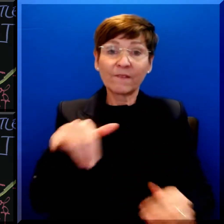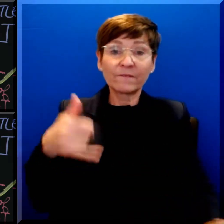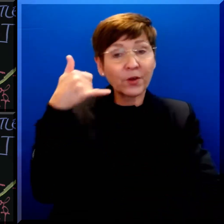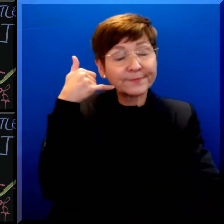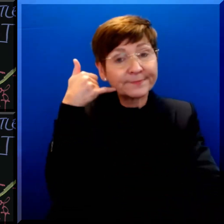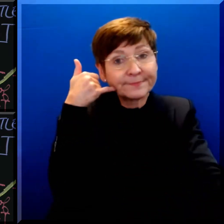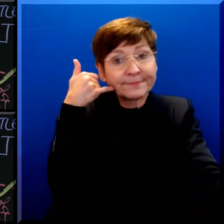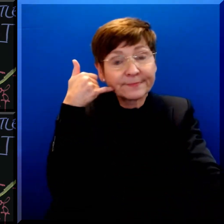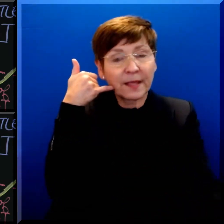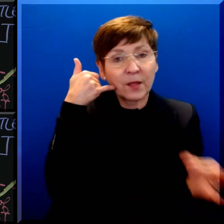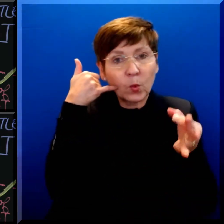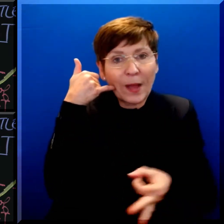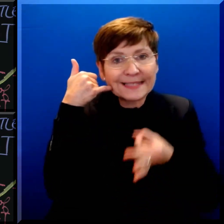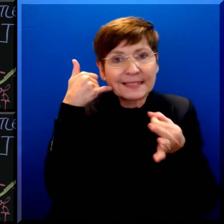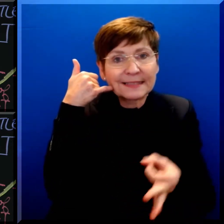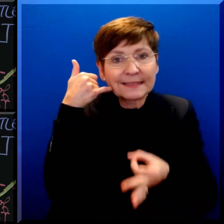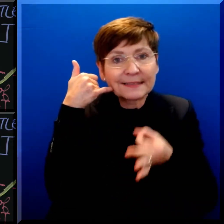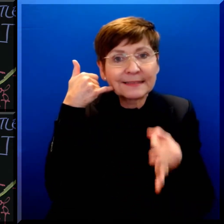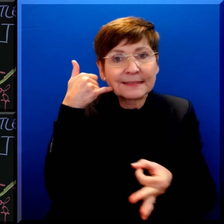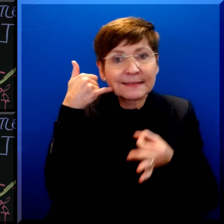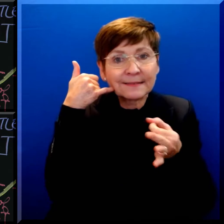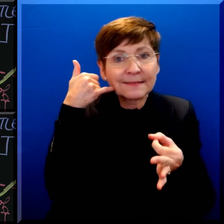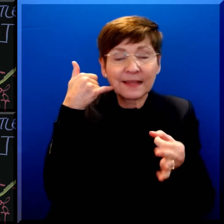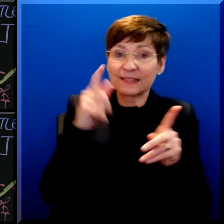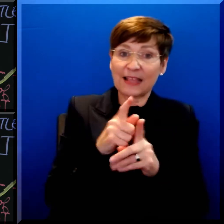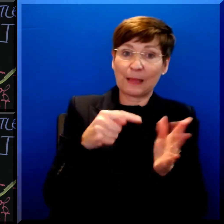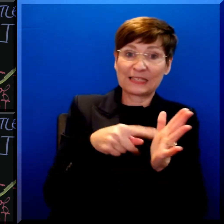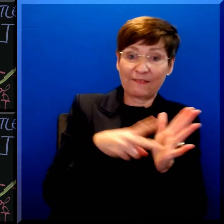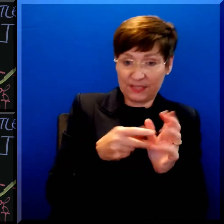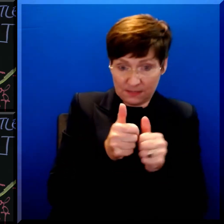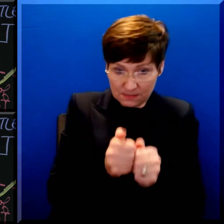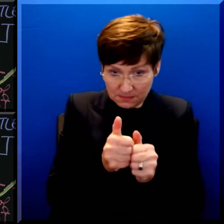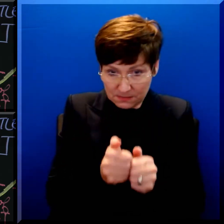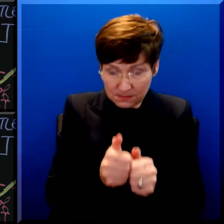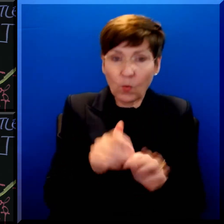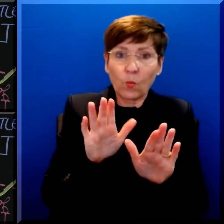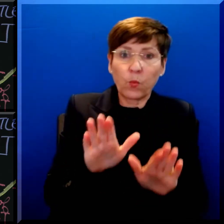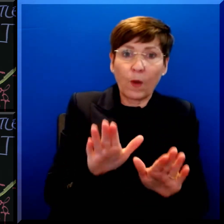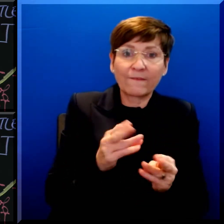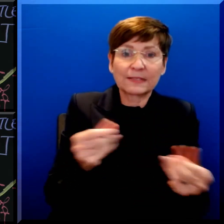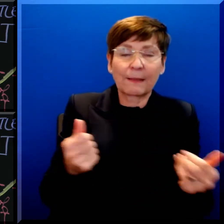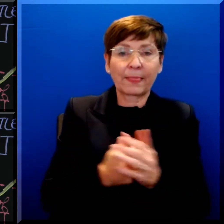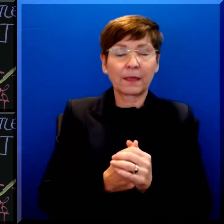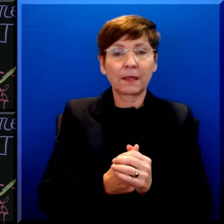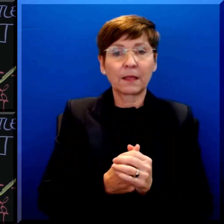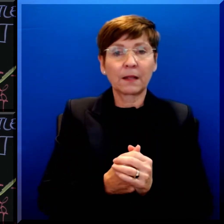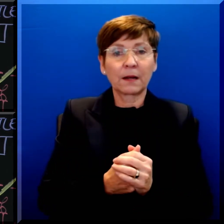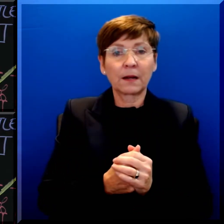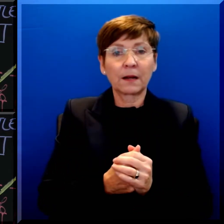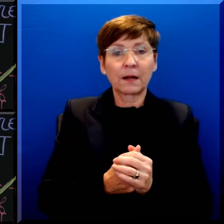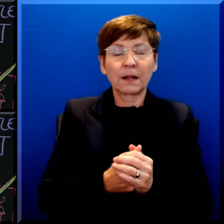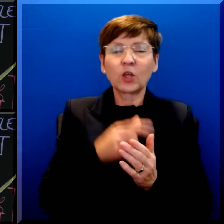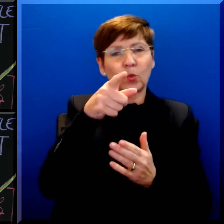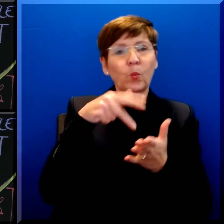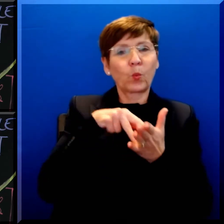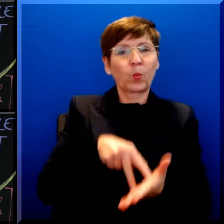vision, it's 243 days. Here's my question. If you're in the dip today, how do you wait on God? Well,